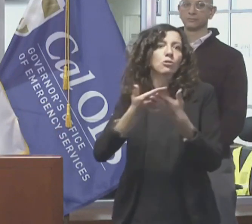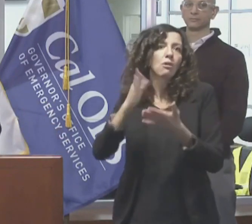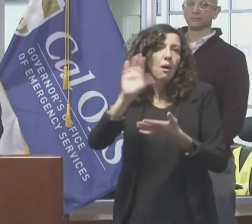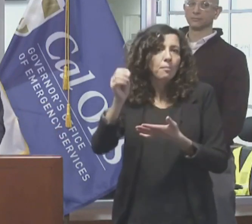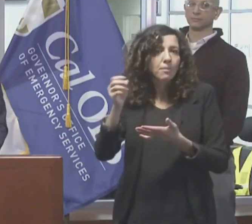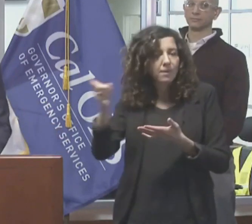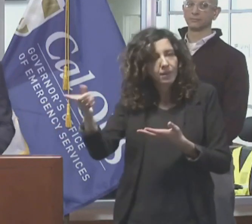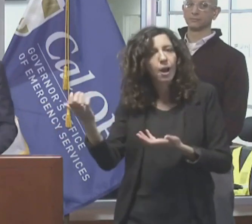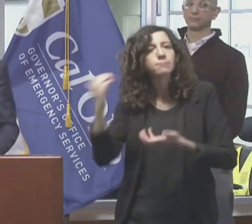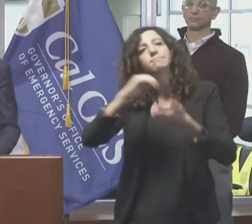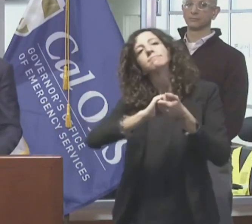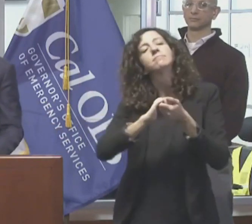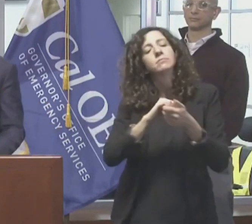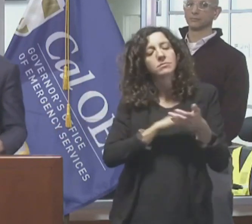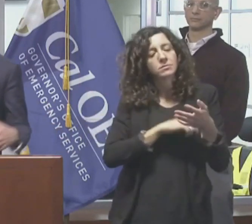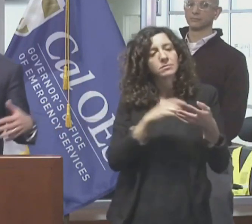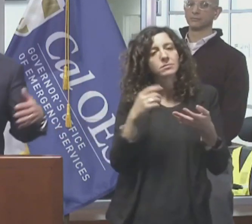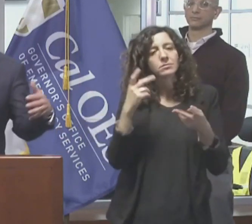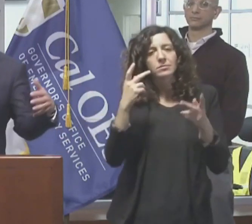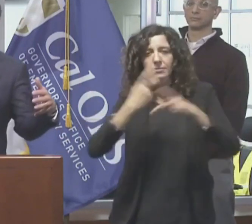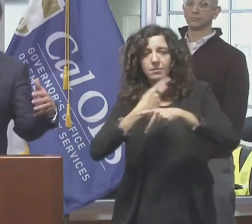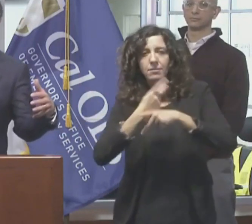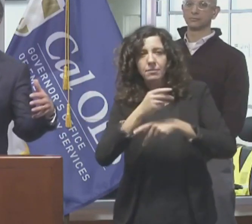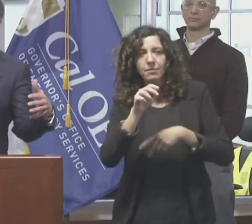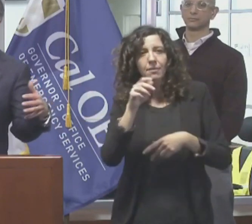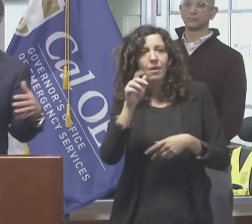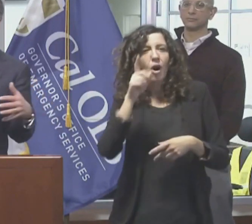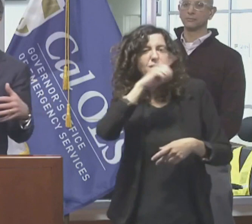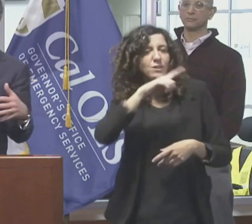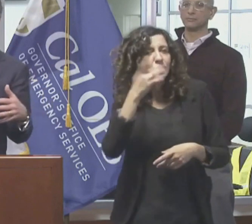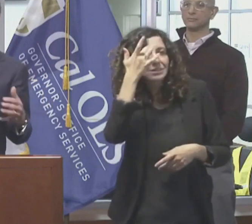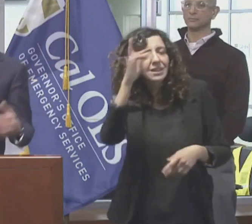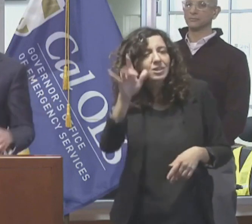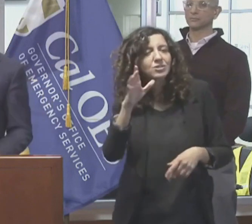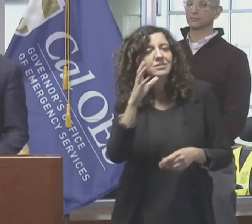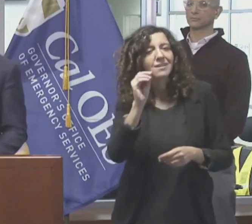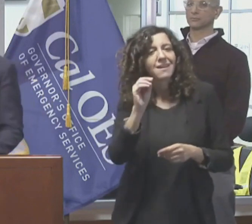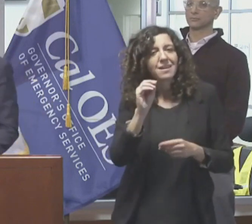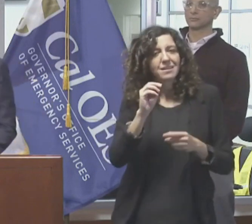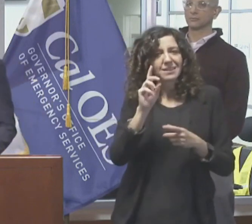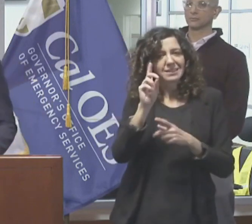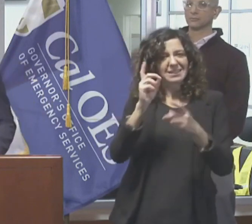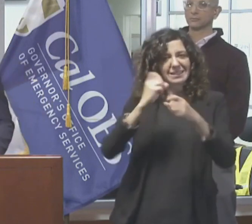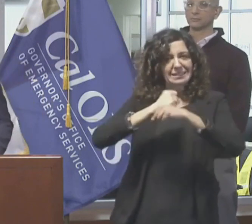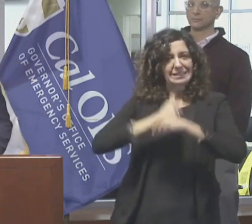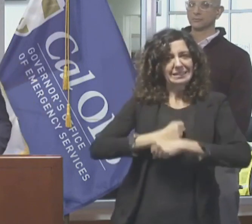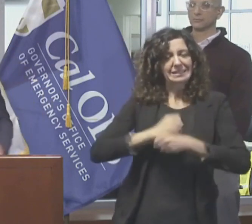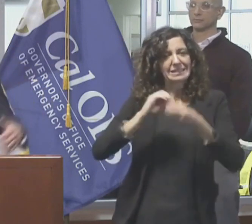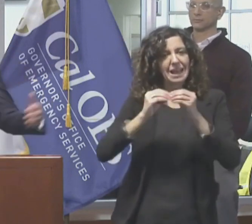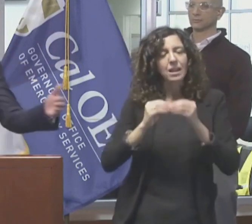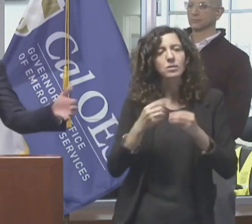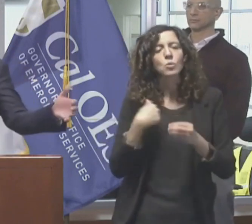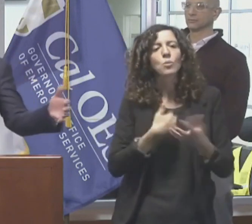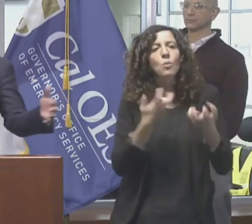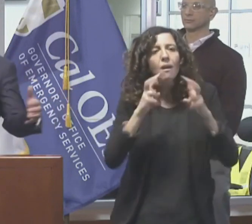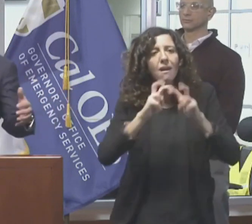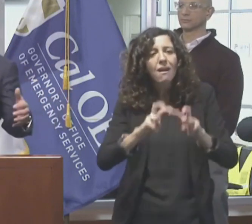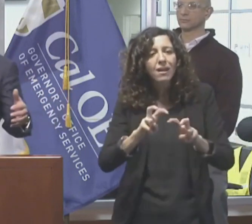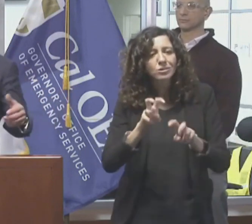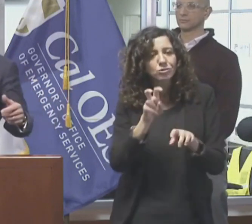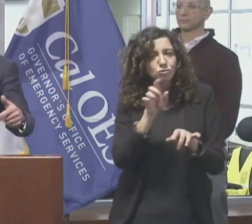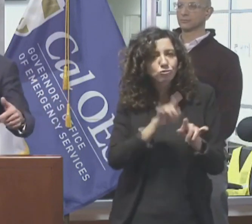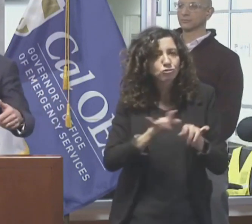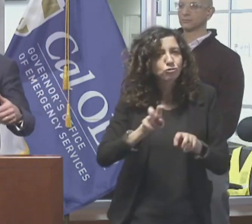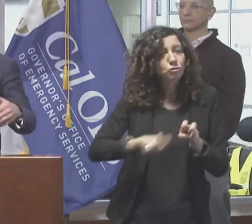looking with AI and big data to analyze travel patterns within and outside of the state. Flights that come